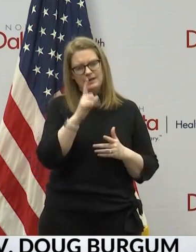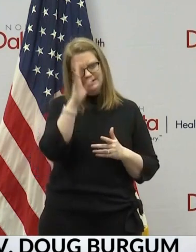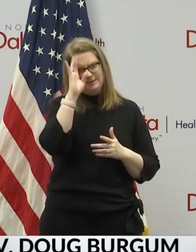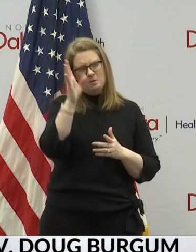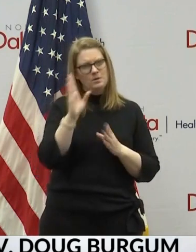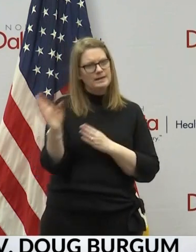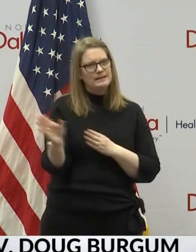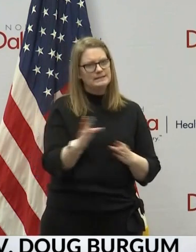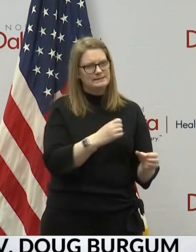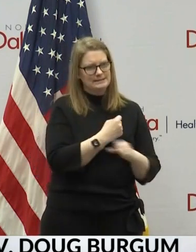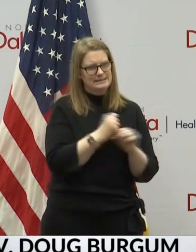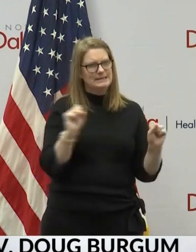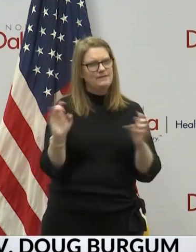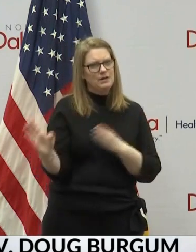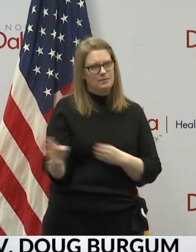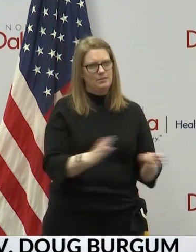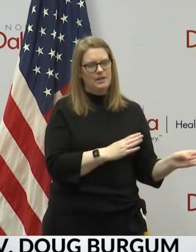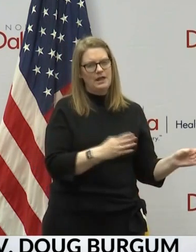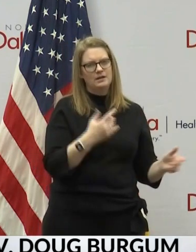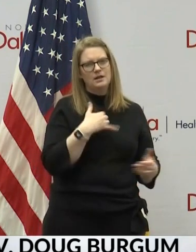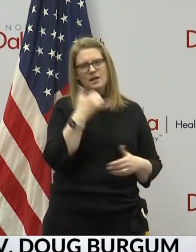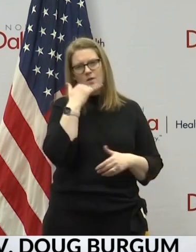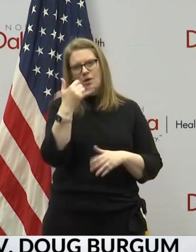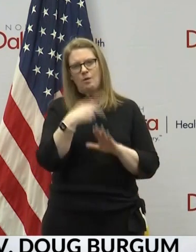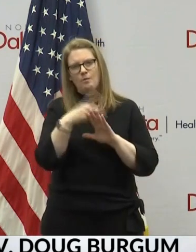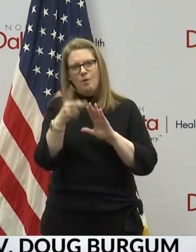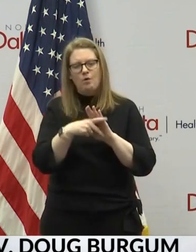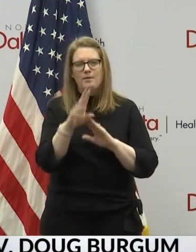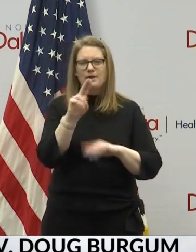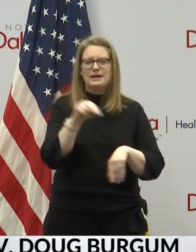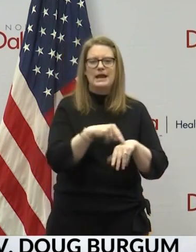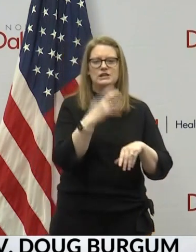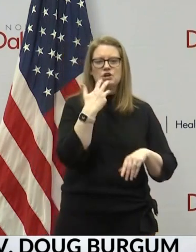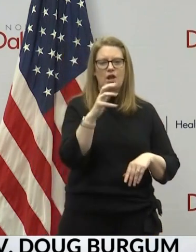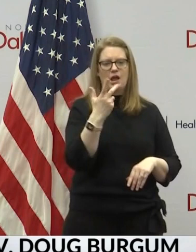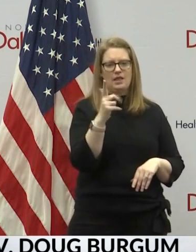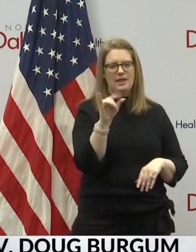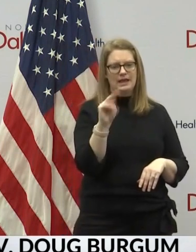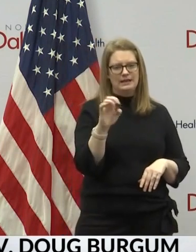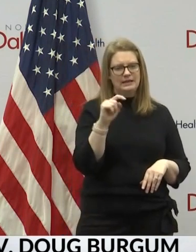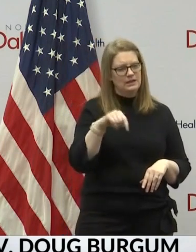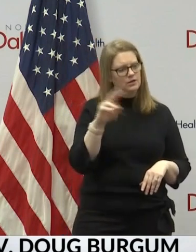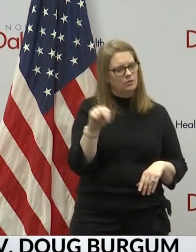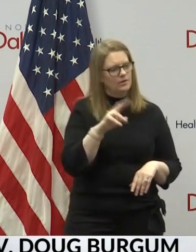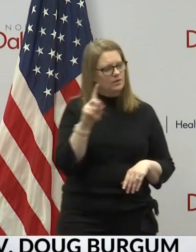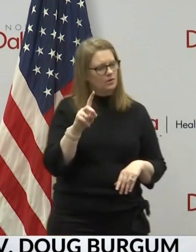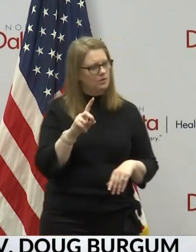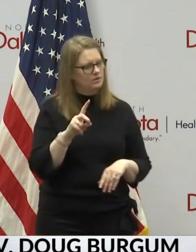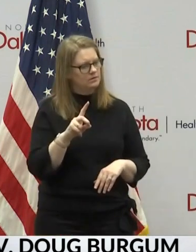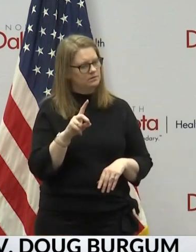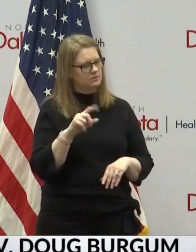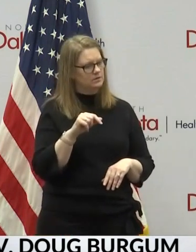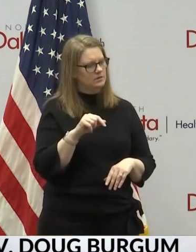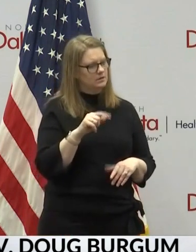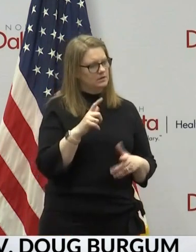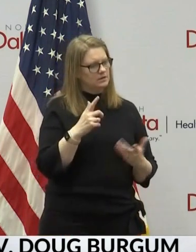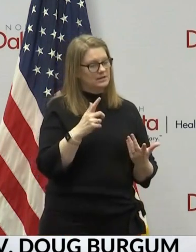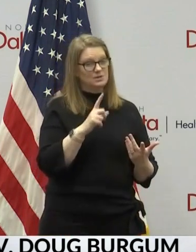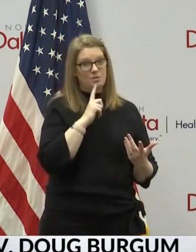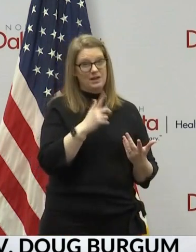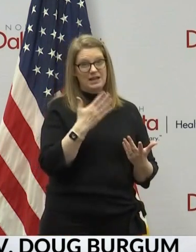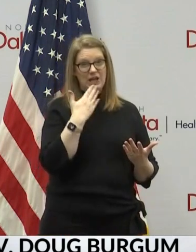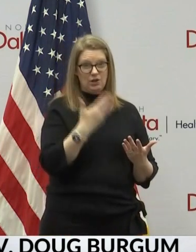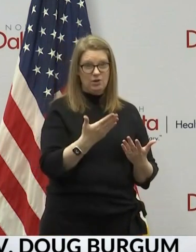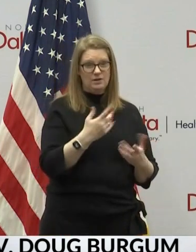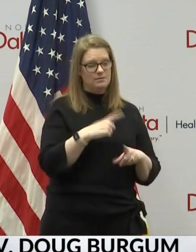way to do that is to contact your local program or national hotline. In North Dakota, it's good that they're here. It's sad that we need